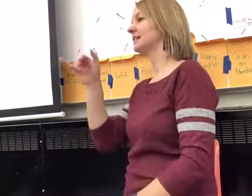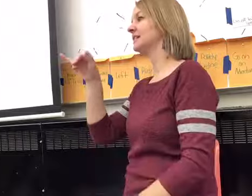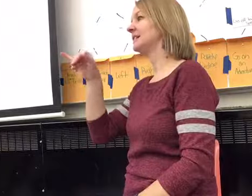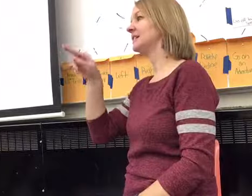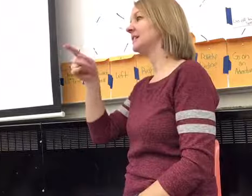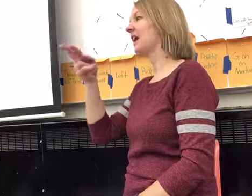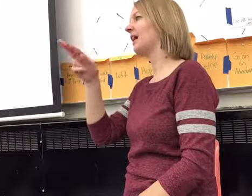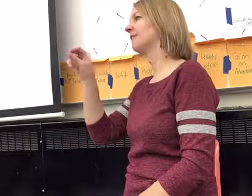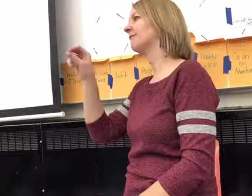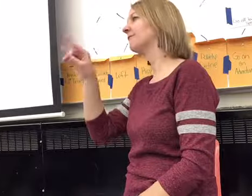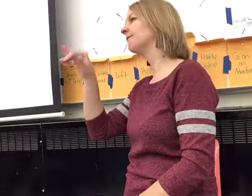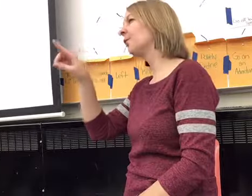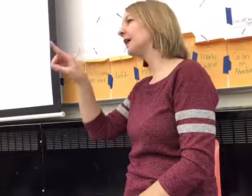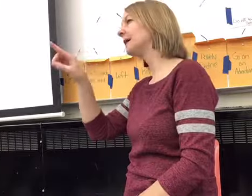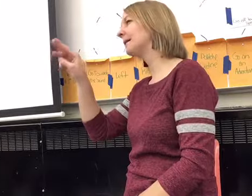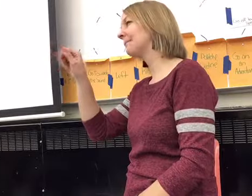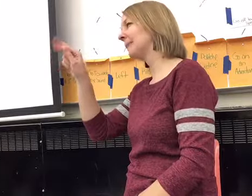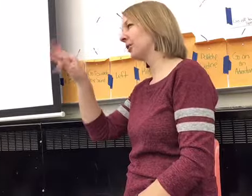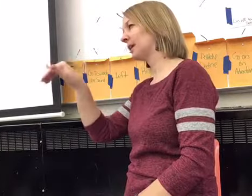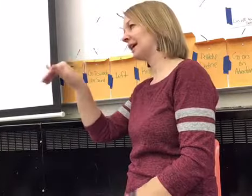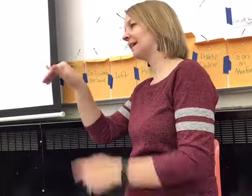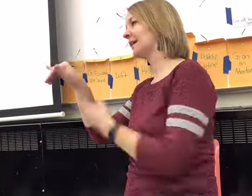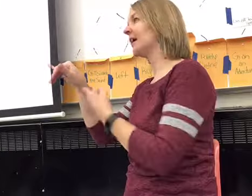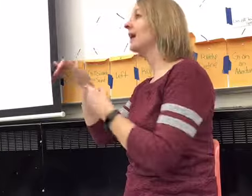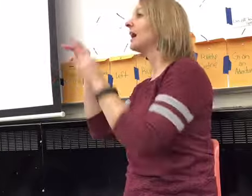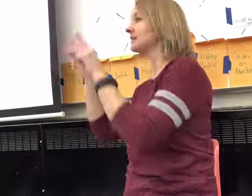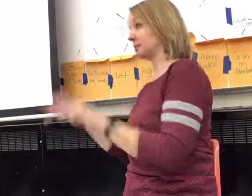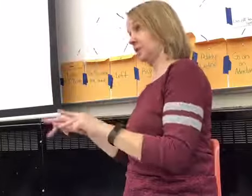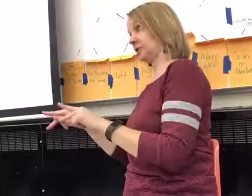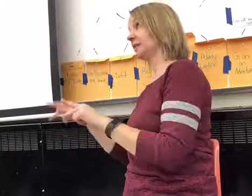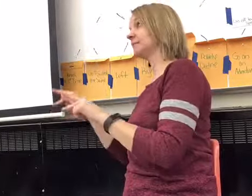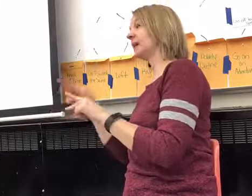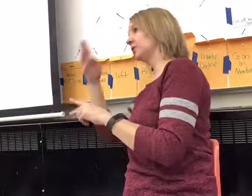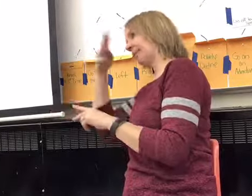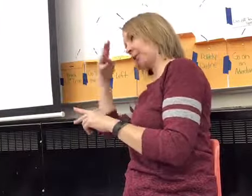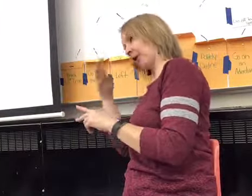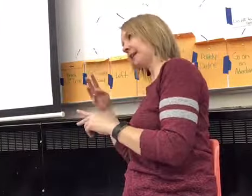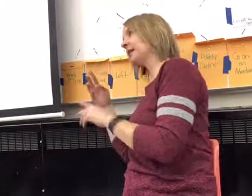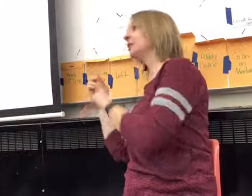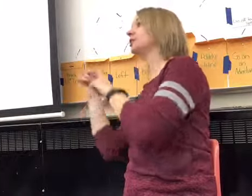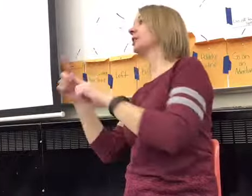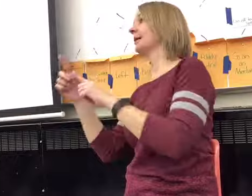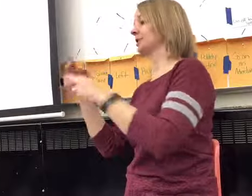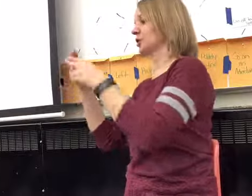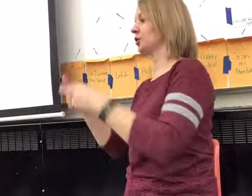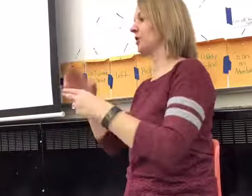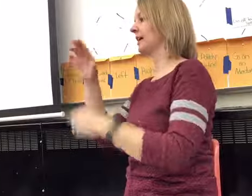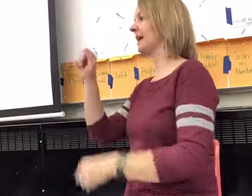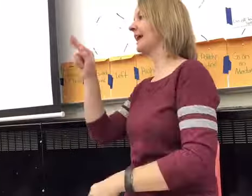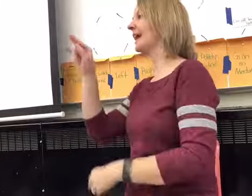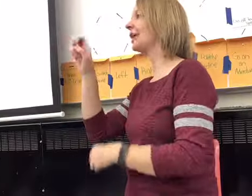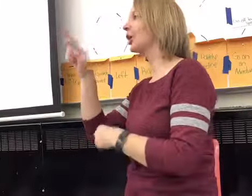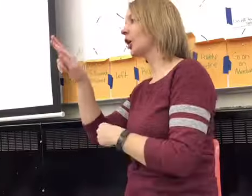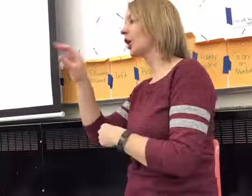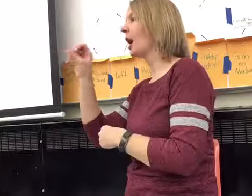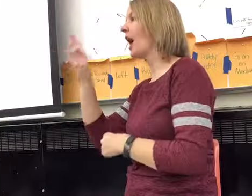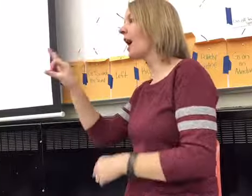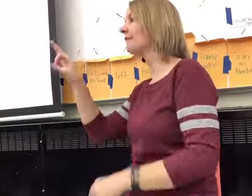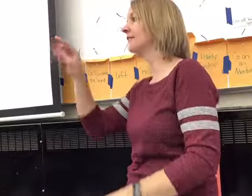of before. Typhoid Mary is an immigrant who comes over, and she is what's called a carrier of typhoid. Now, typhoid is